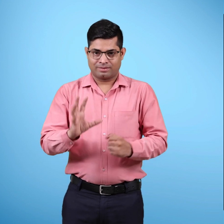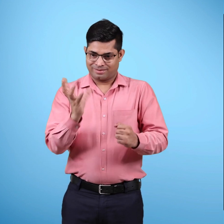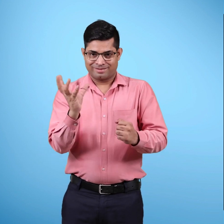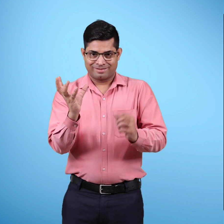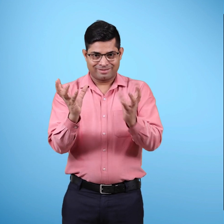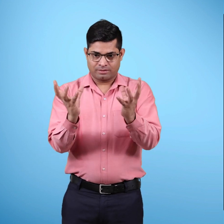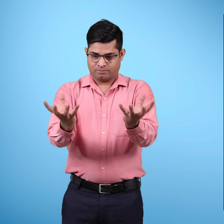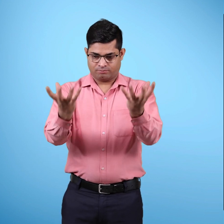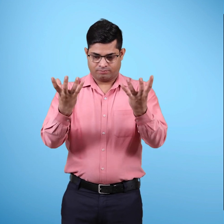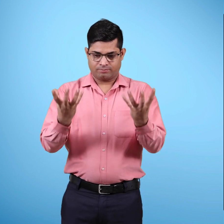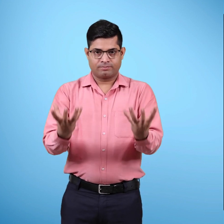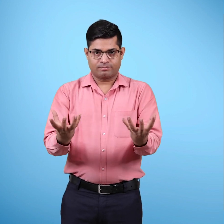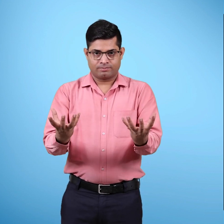Take 2 katoris.